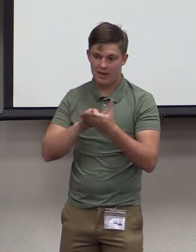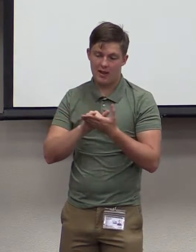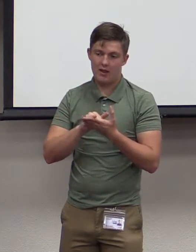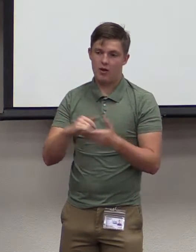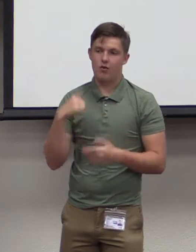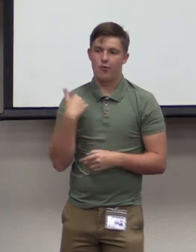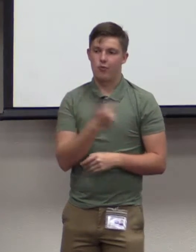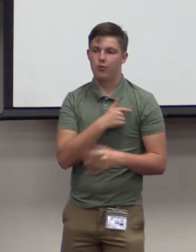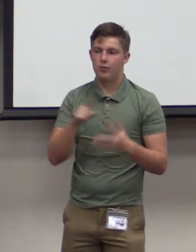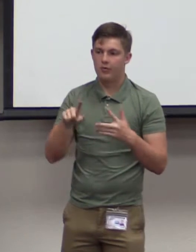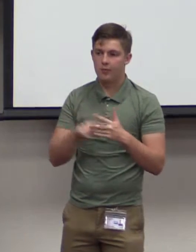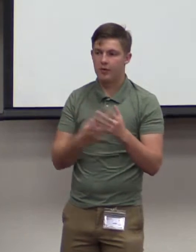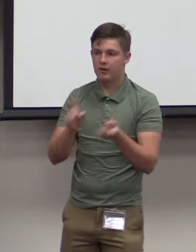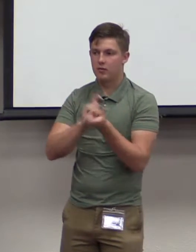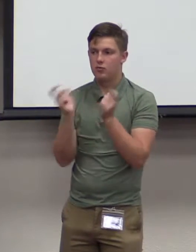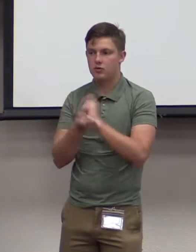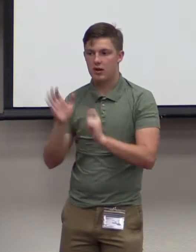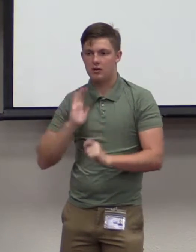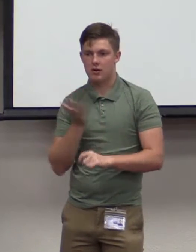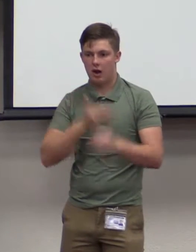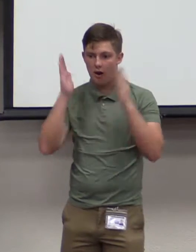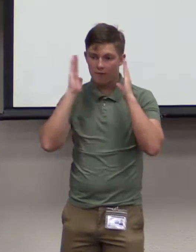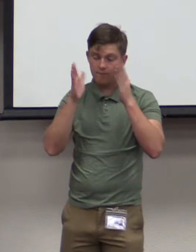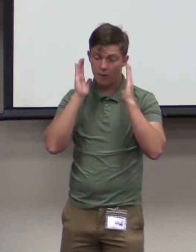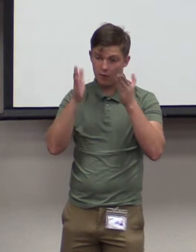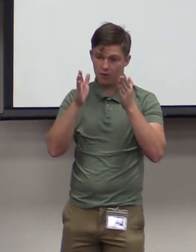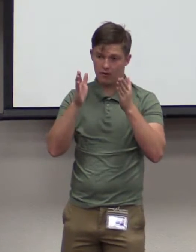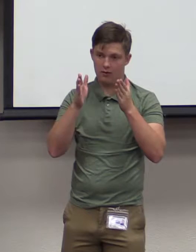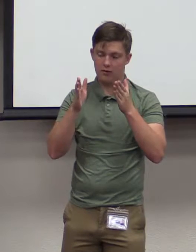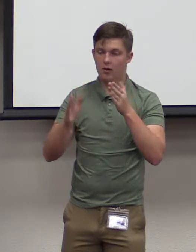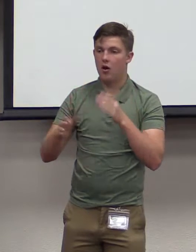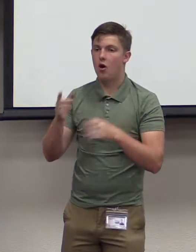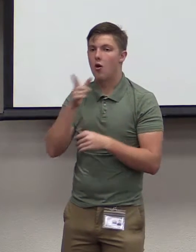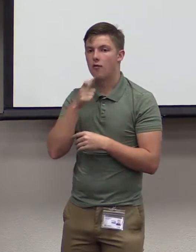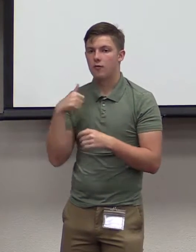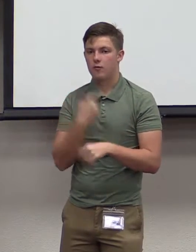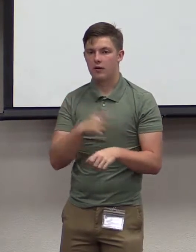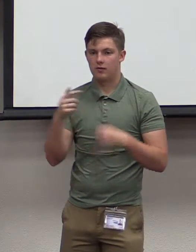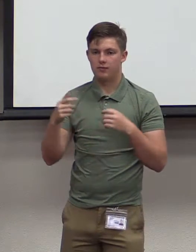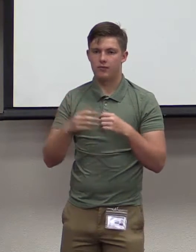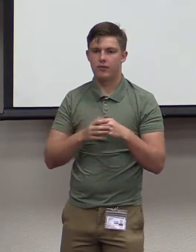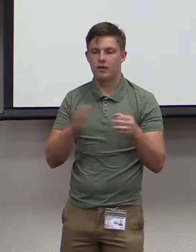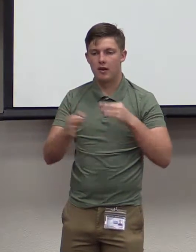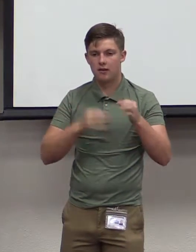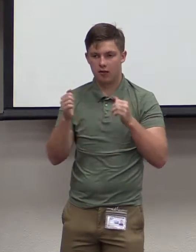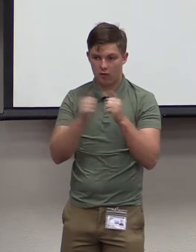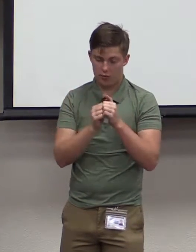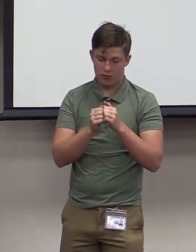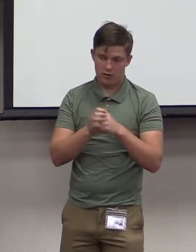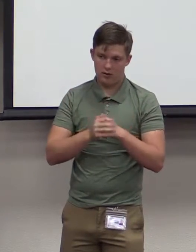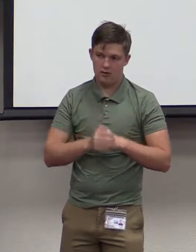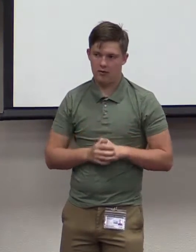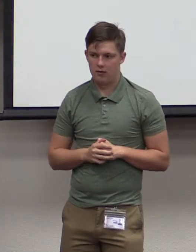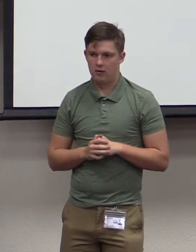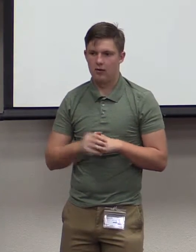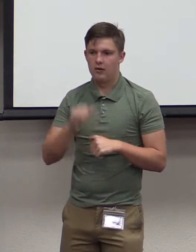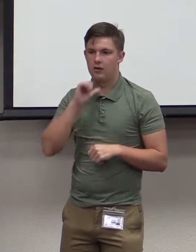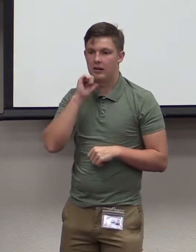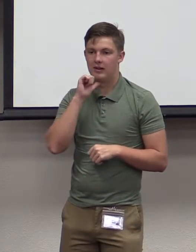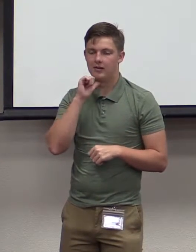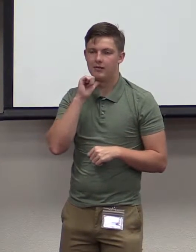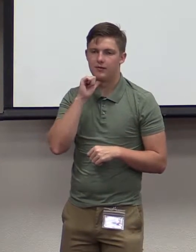we begin to change our focus about those who we're discussing with. They no longer become a